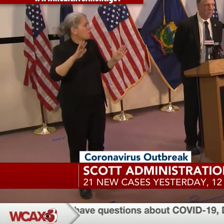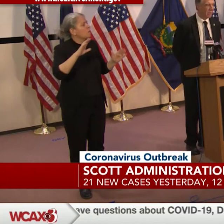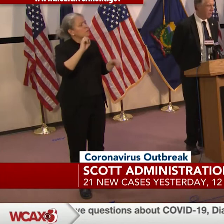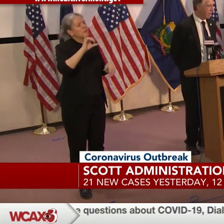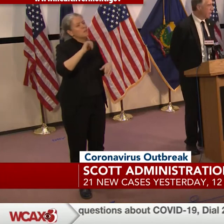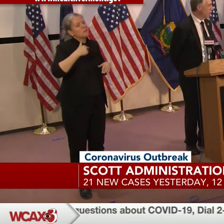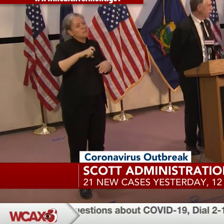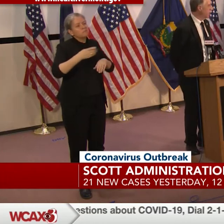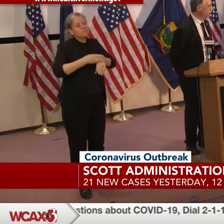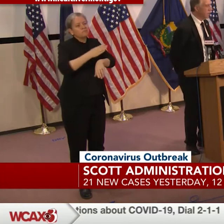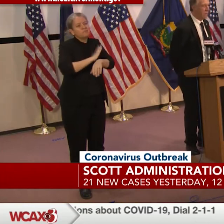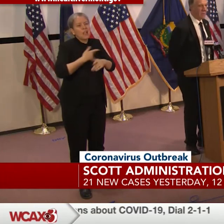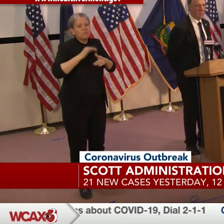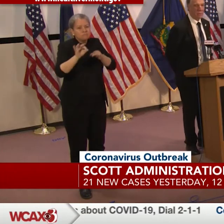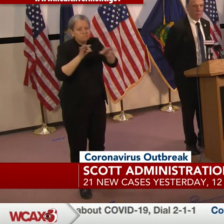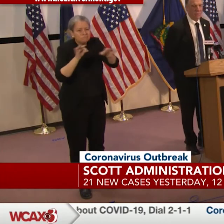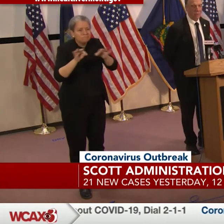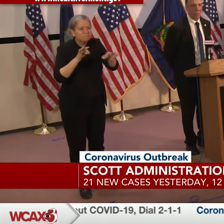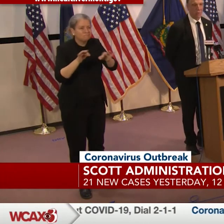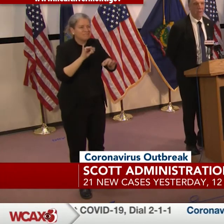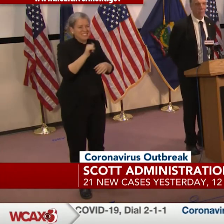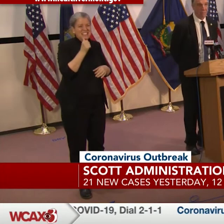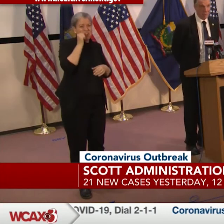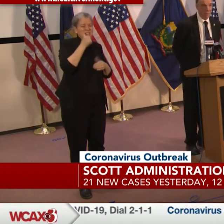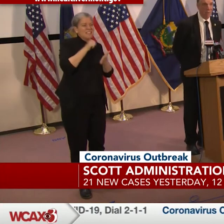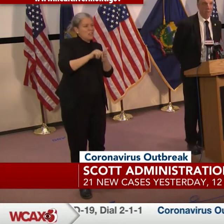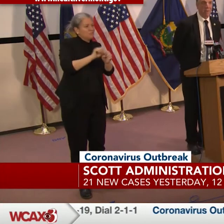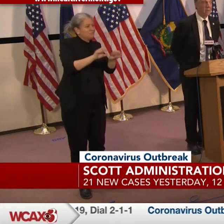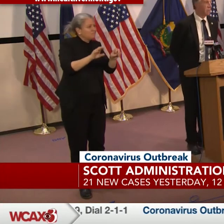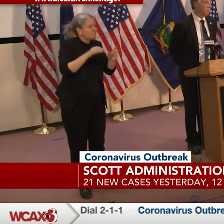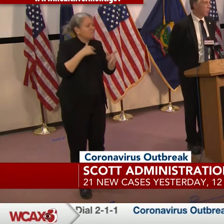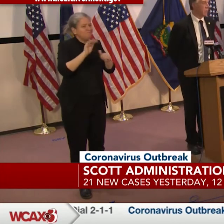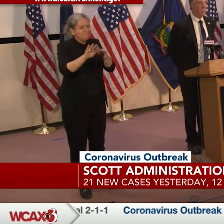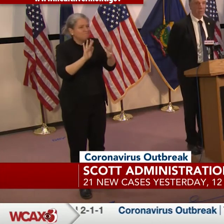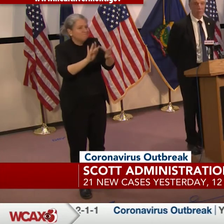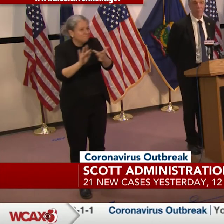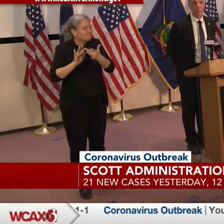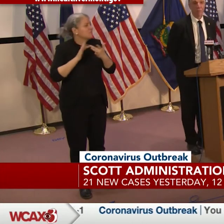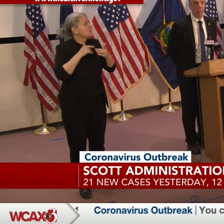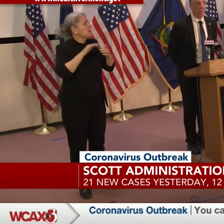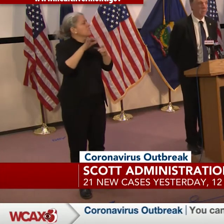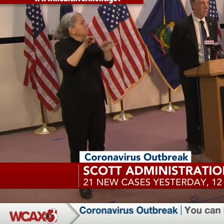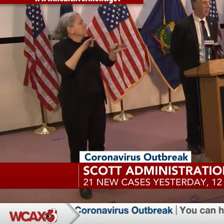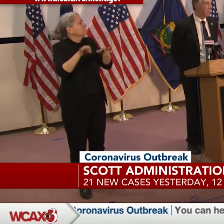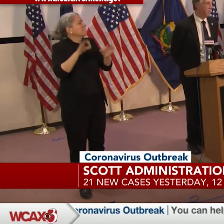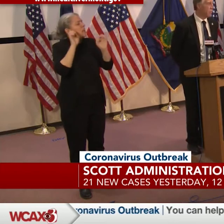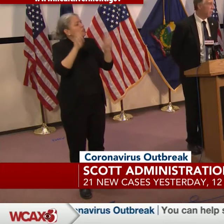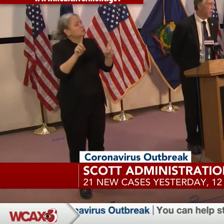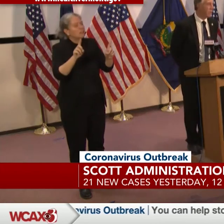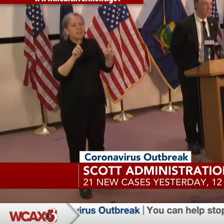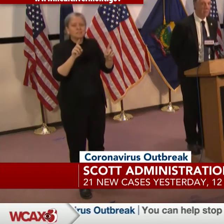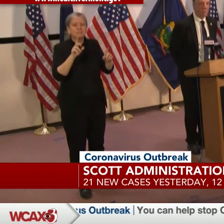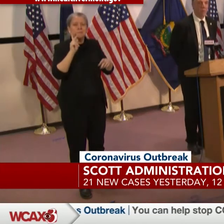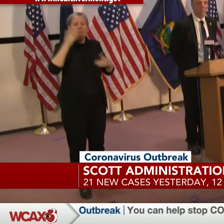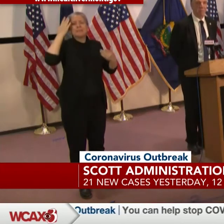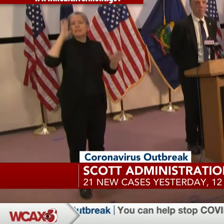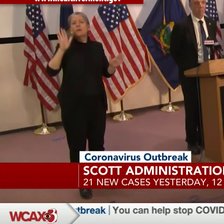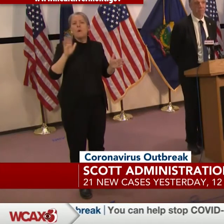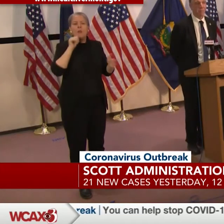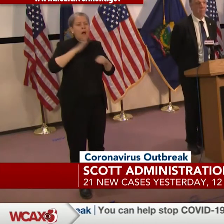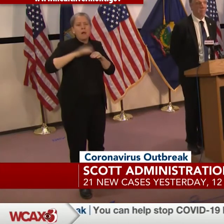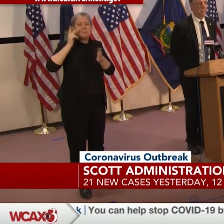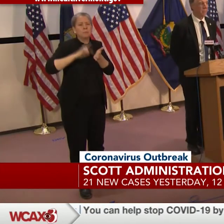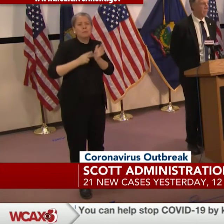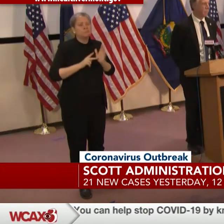education, a part of what we did to try and get the word out. And that's why it's important that we do, and we hope all of you will carry that as well.